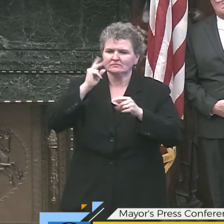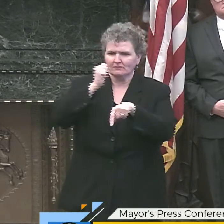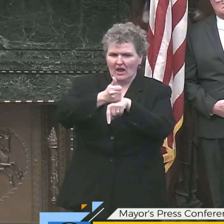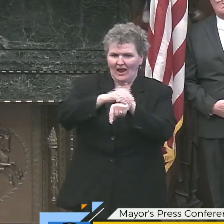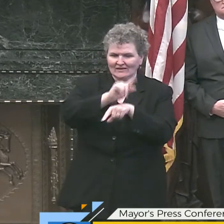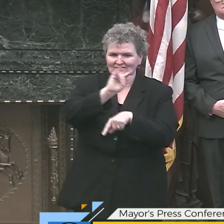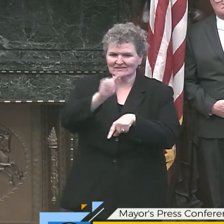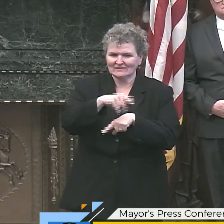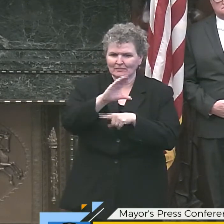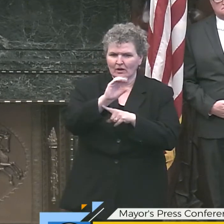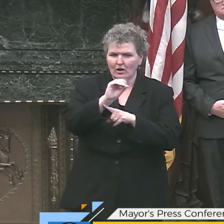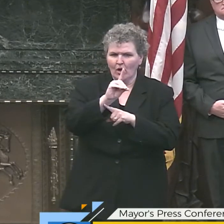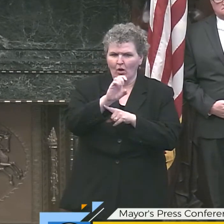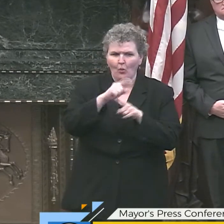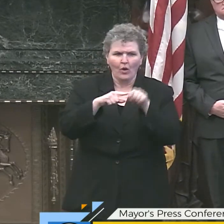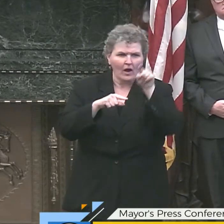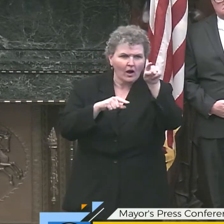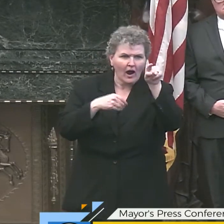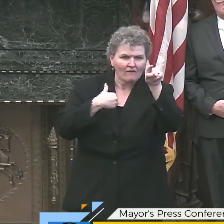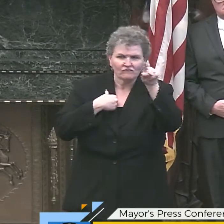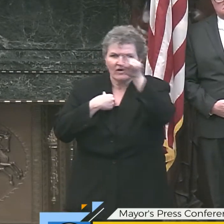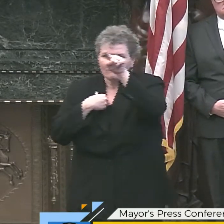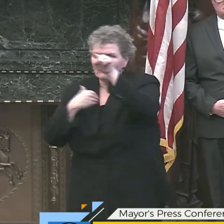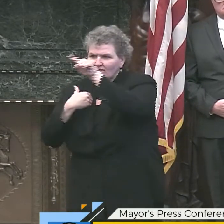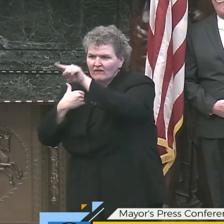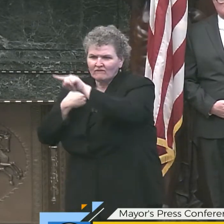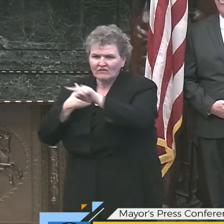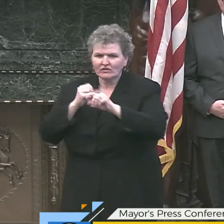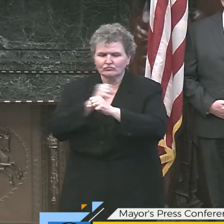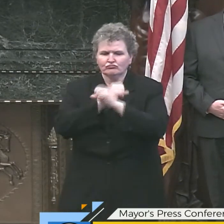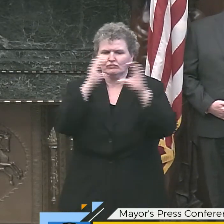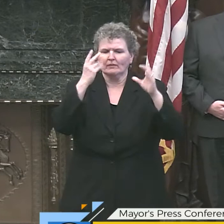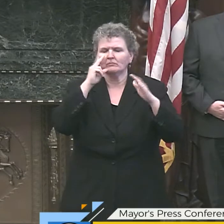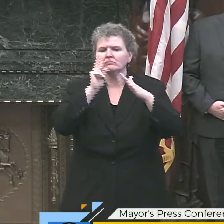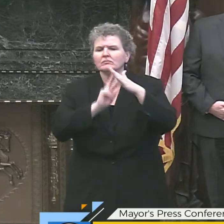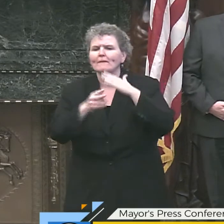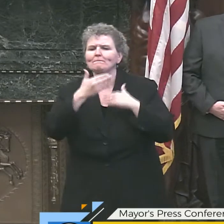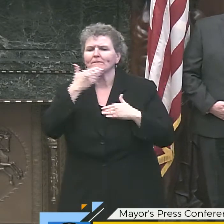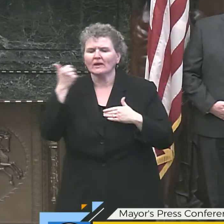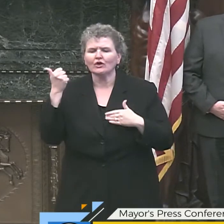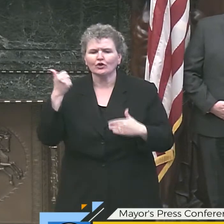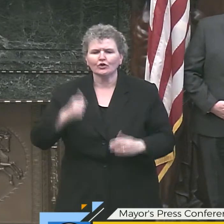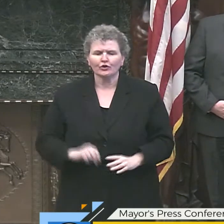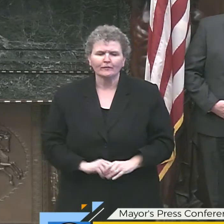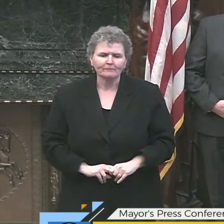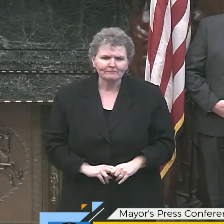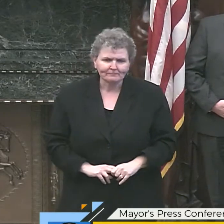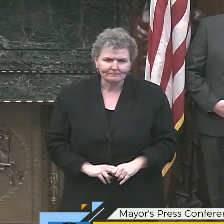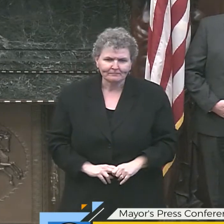informative. All right. And then maybe just lastly, can you kind of grade how Philadelphians are doing with